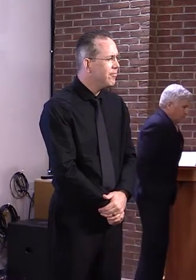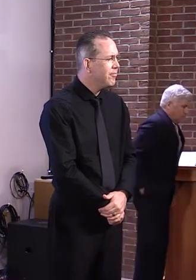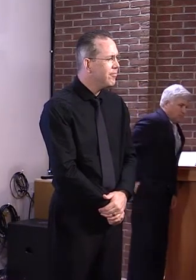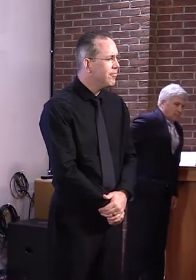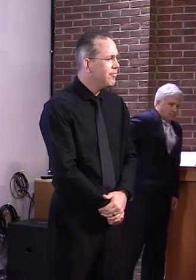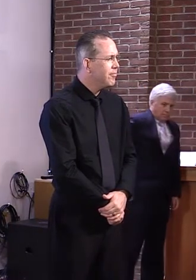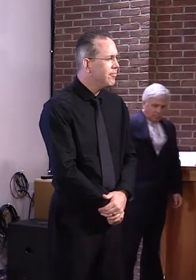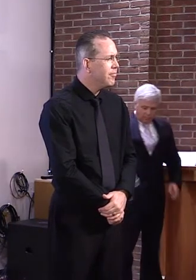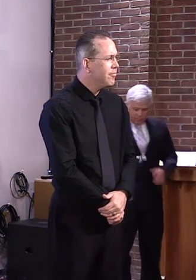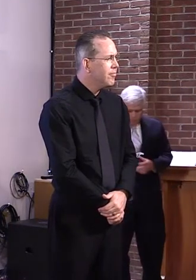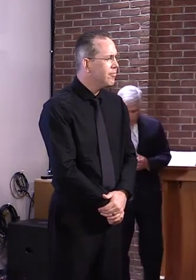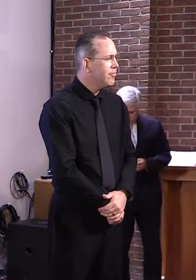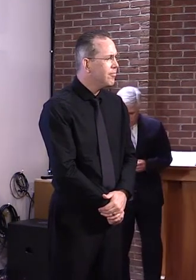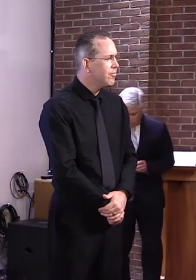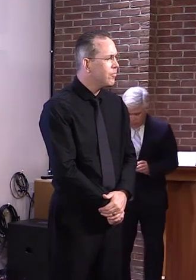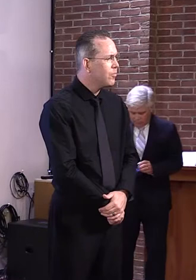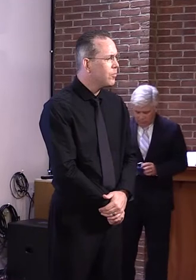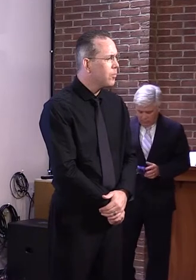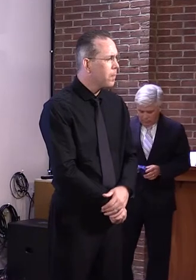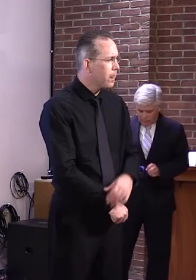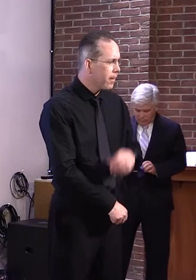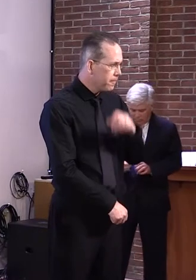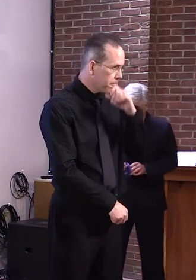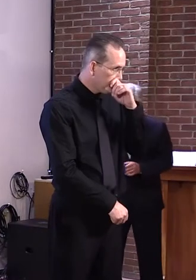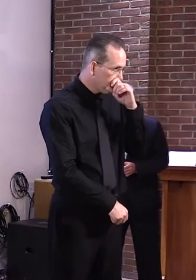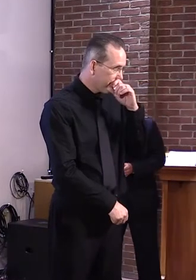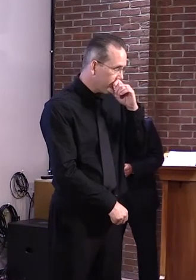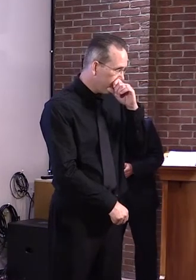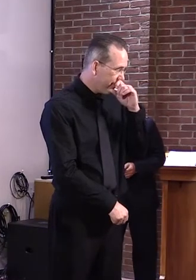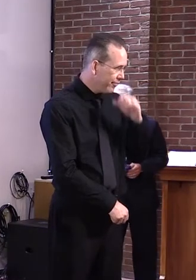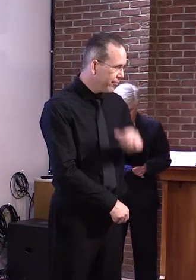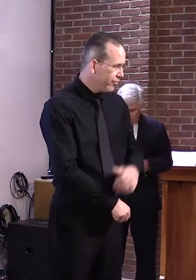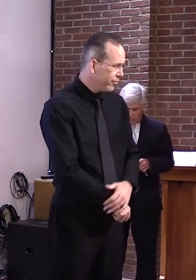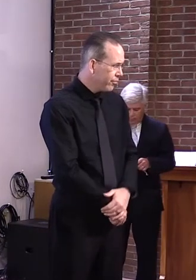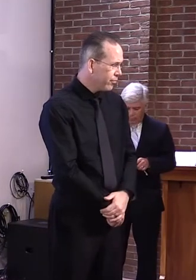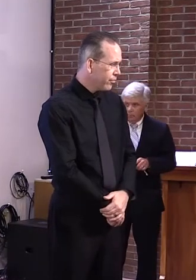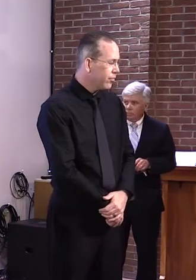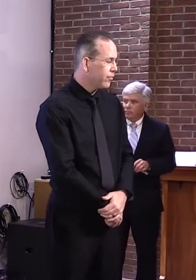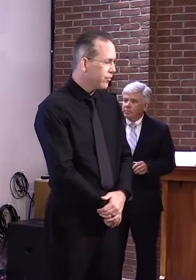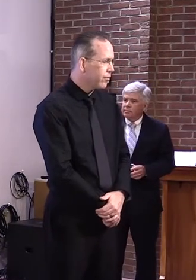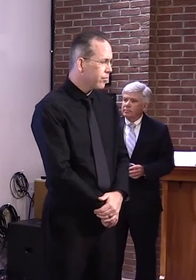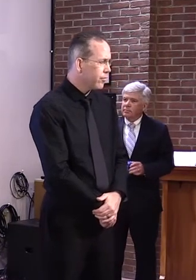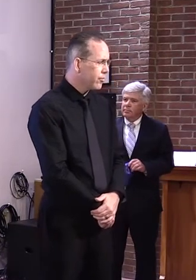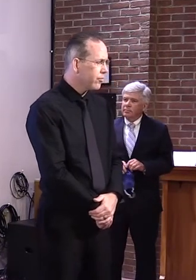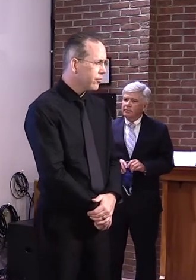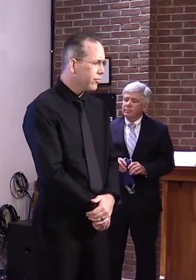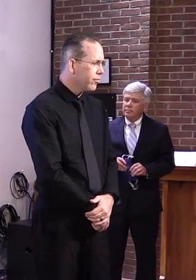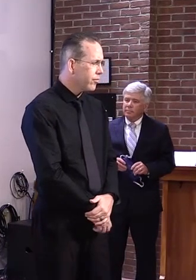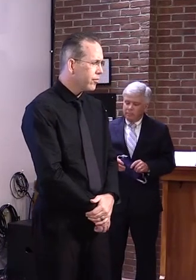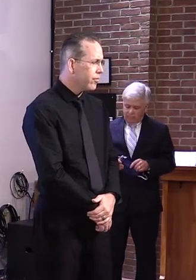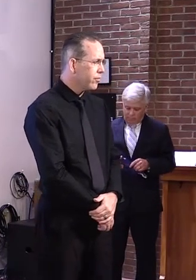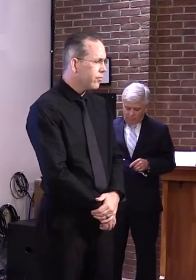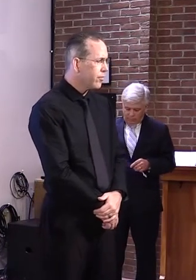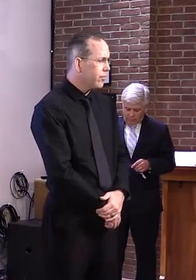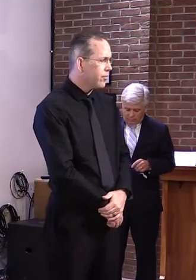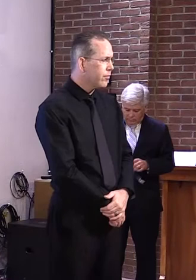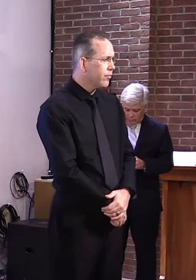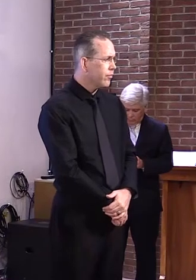So private bars being like BFW and American Legions. Yeah, I believe